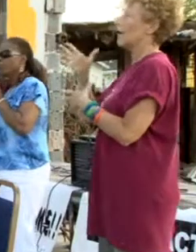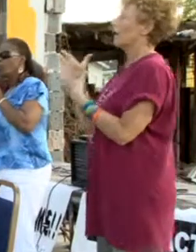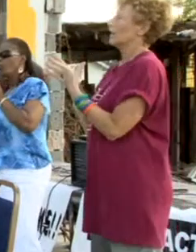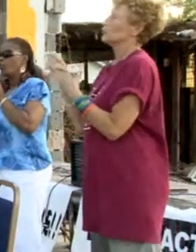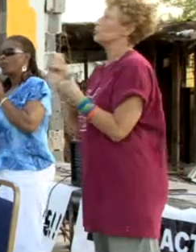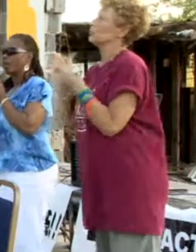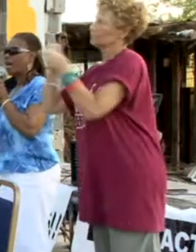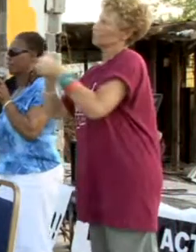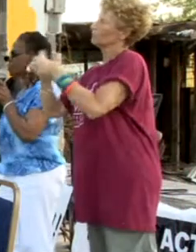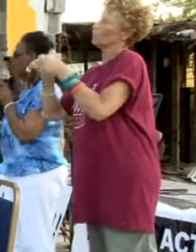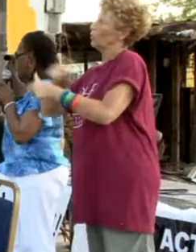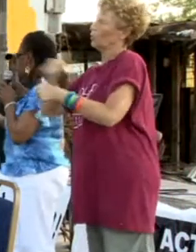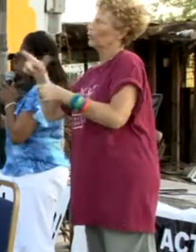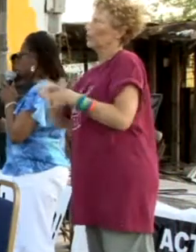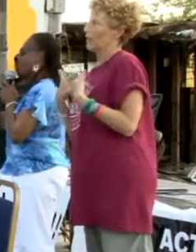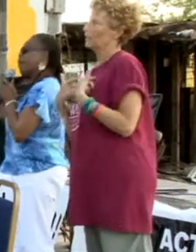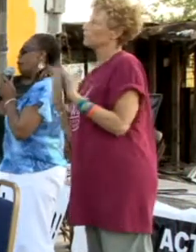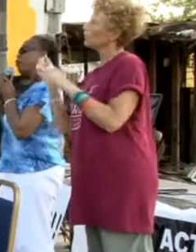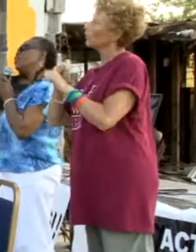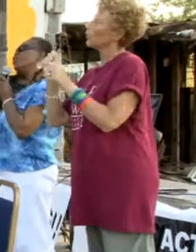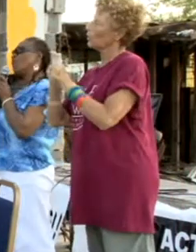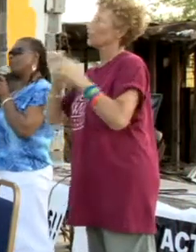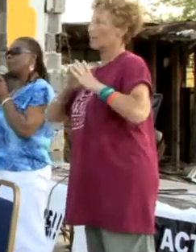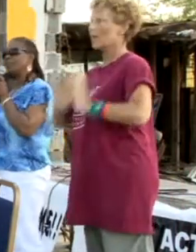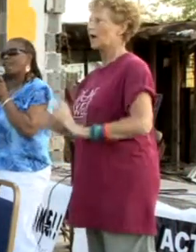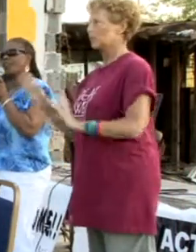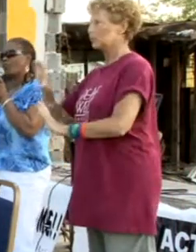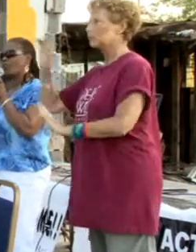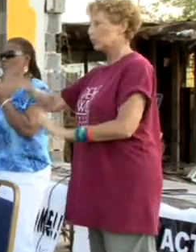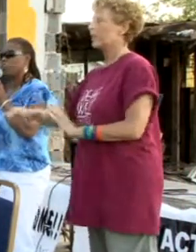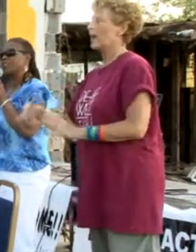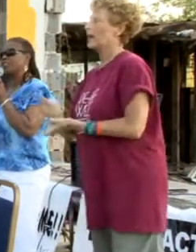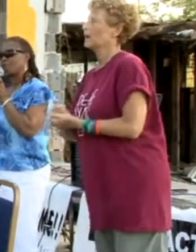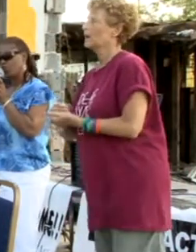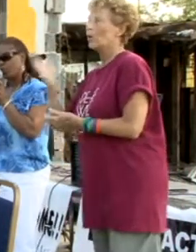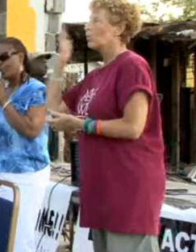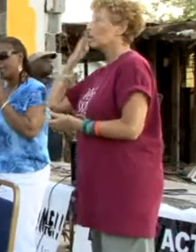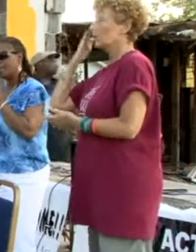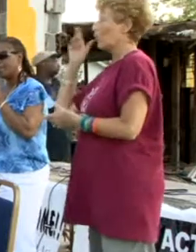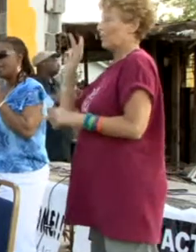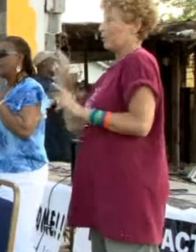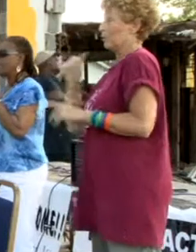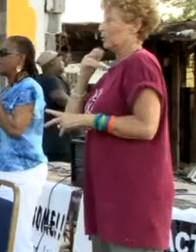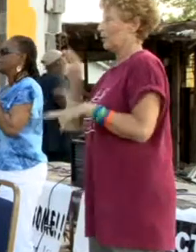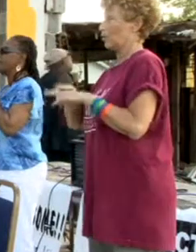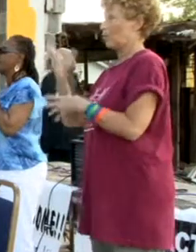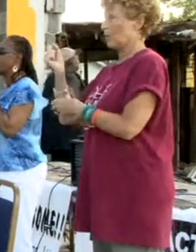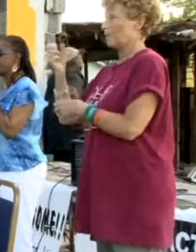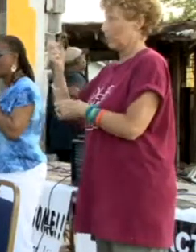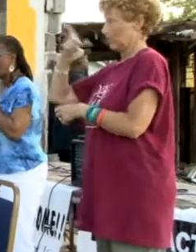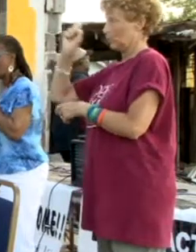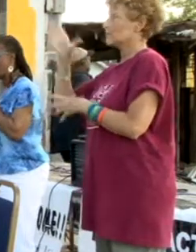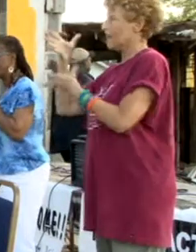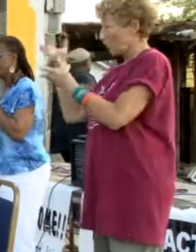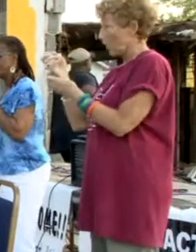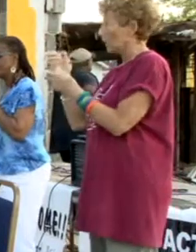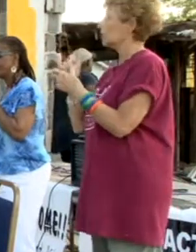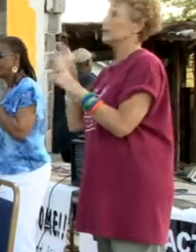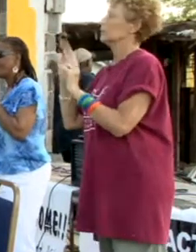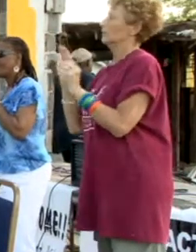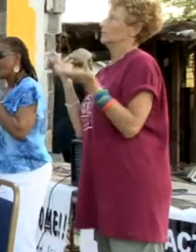itself. So we work with a lot of clients to do that. And we know that people are not on welfare because that's what they want to be. It is the Medicaid,